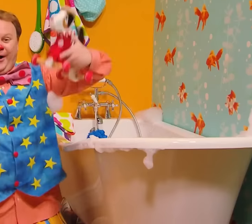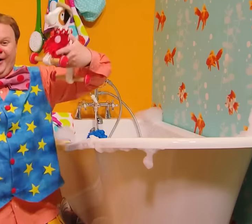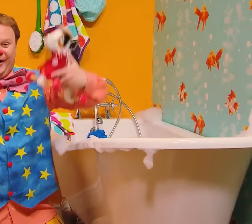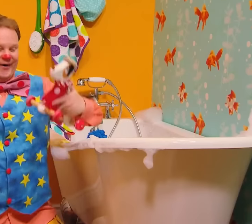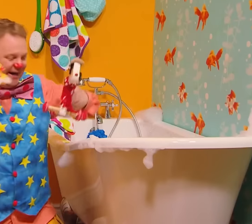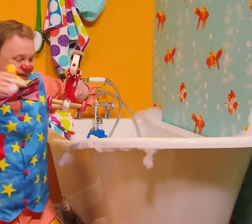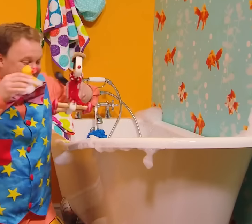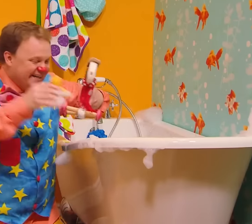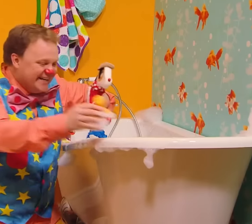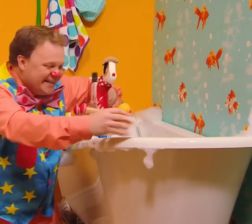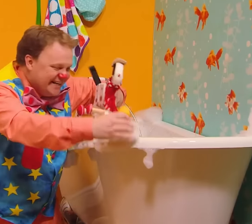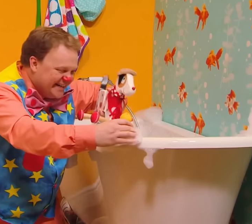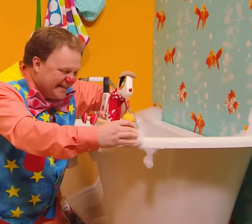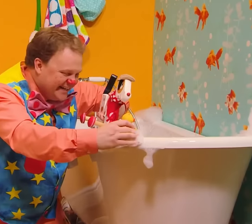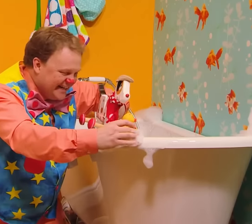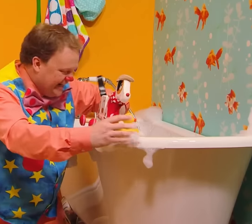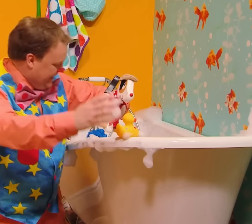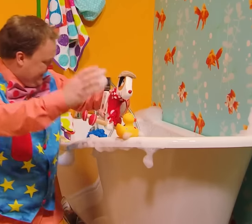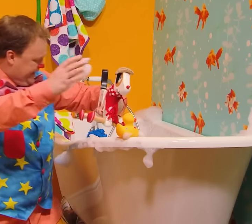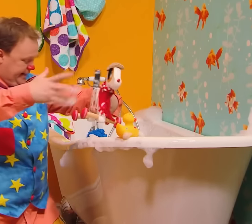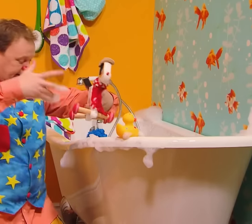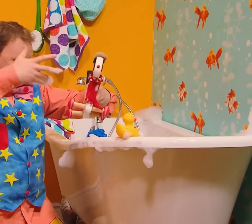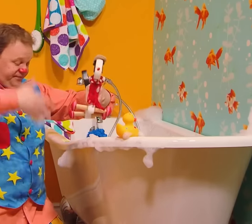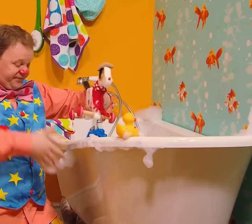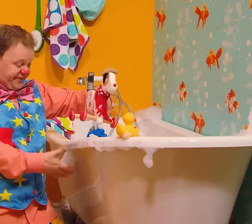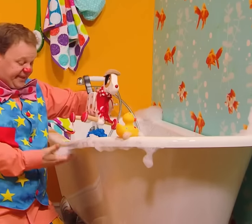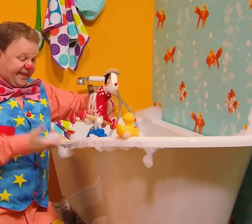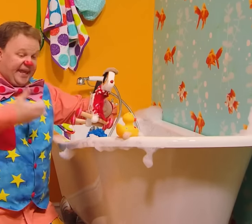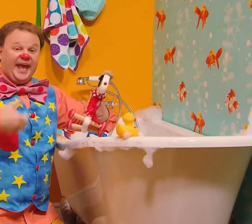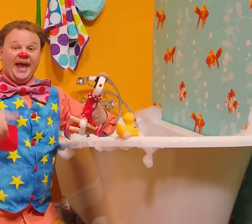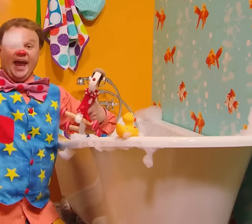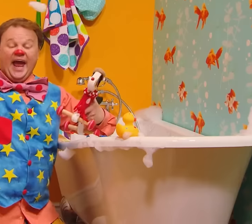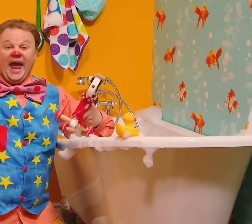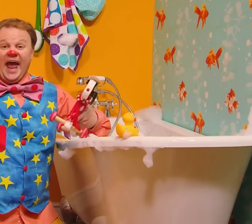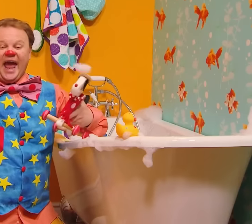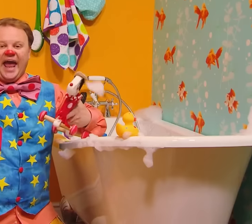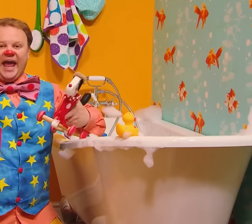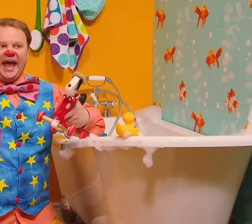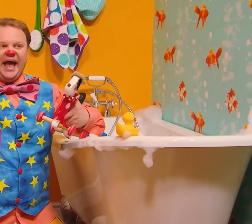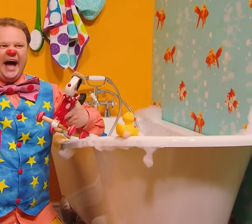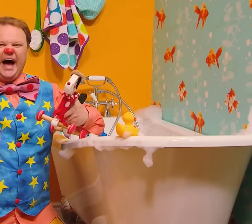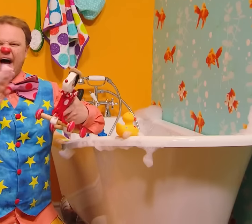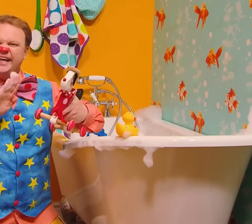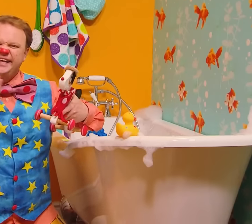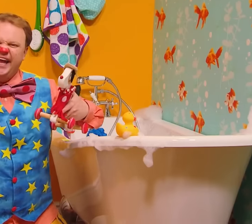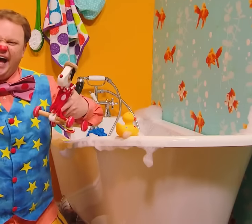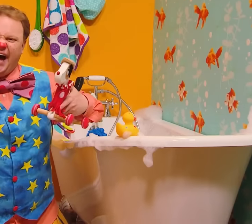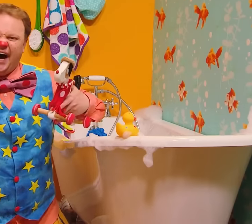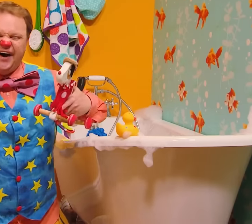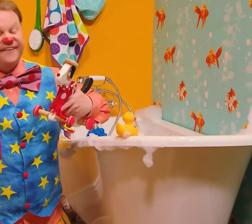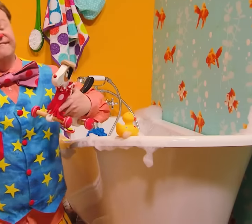Woohoo! Have you found the squeaky toy bone, Mr Tumble? No.